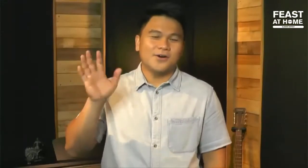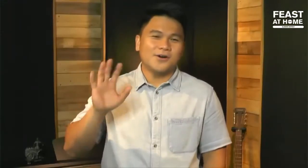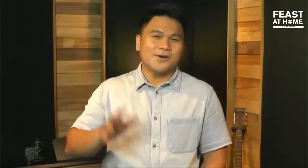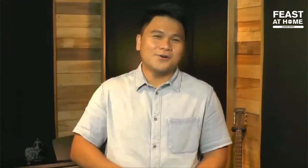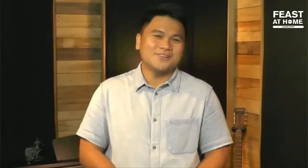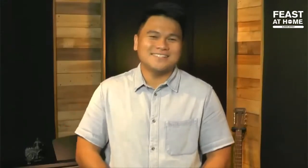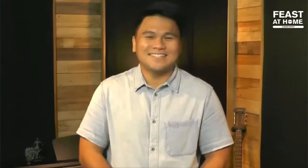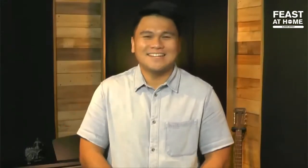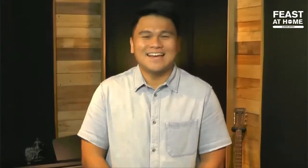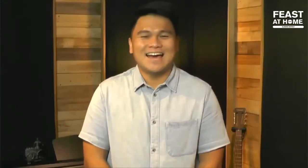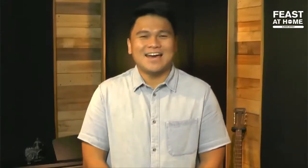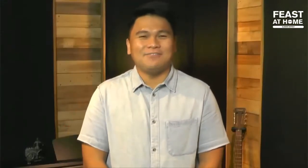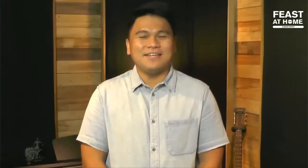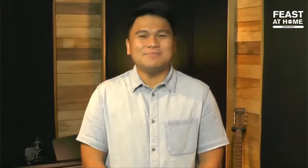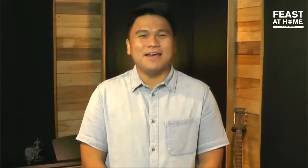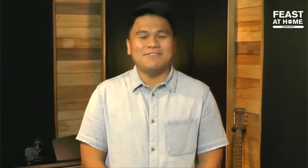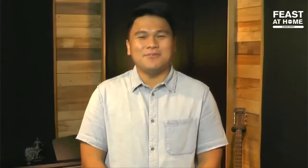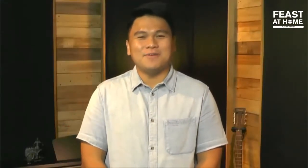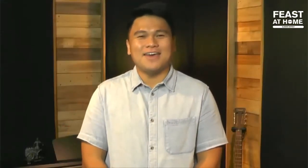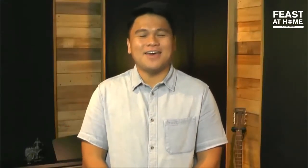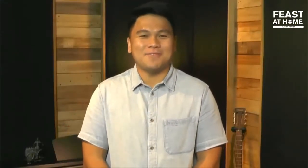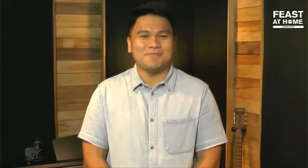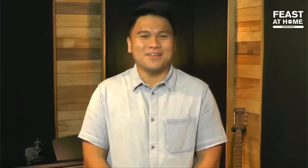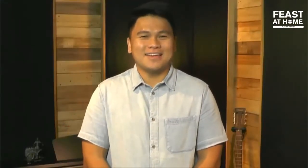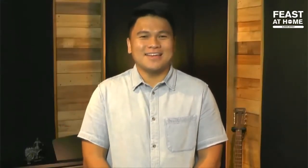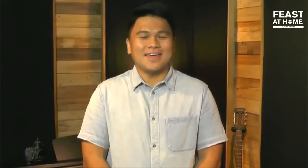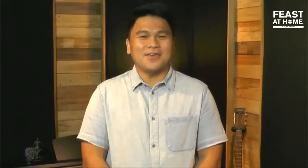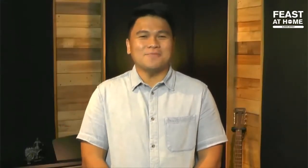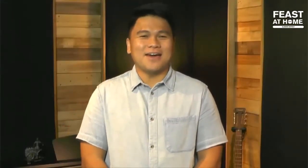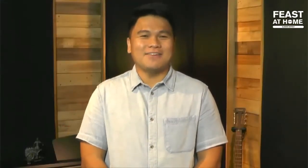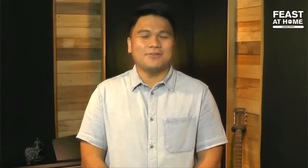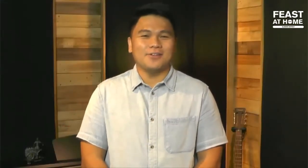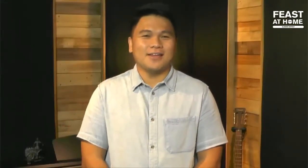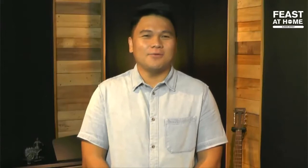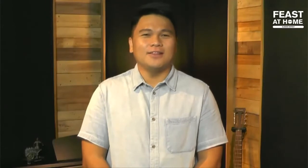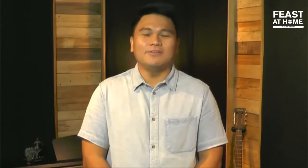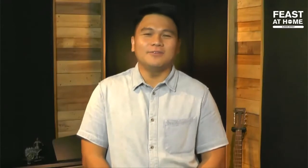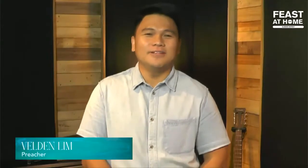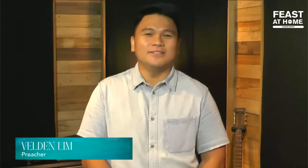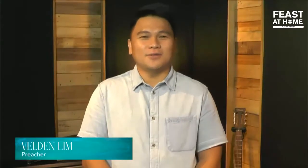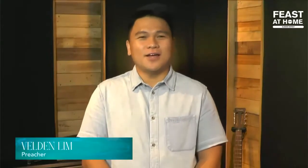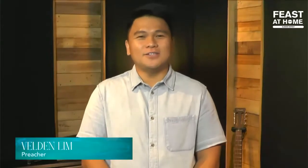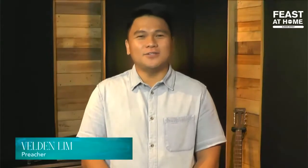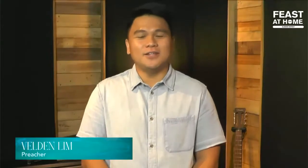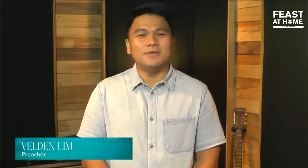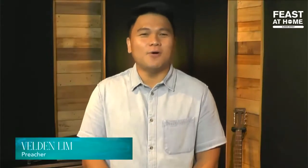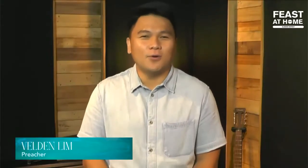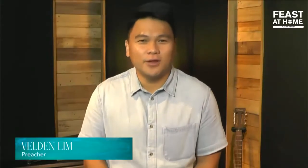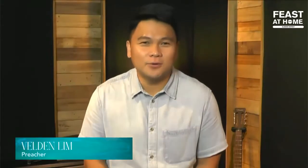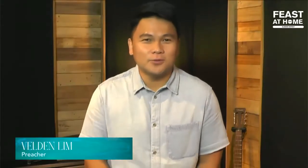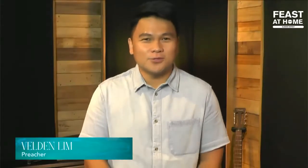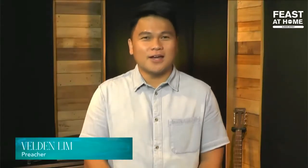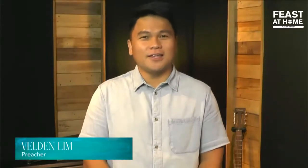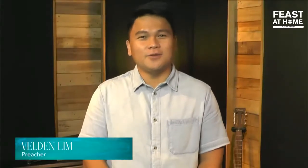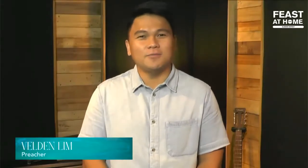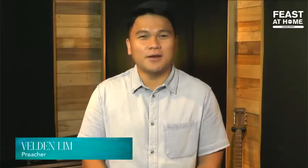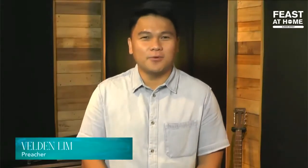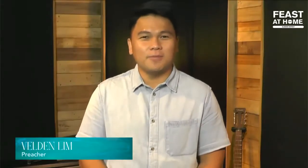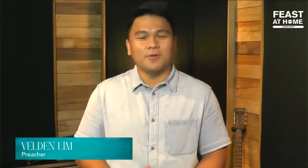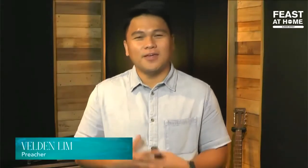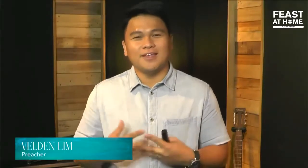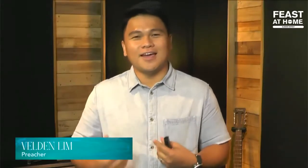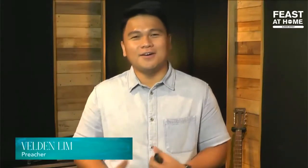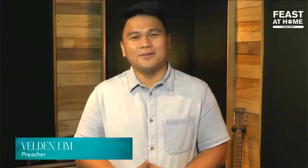Hello. Hi, Feast Bellevue PM. Thank you, Mike, for that wonderful introduction. Hindi po ako nag-utos sa kanya noon